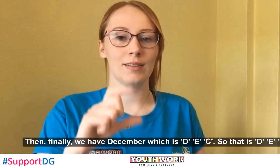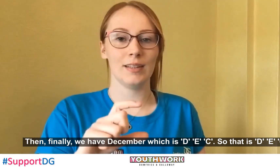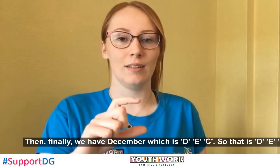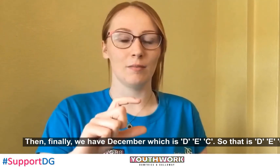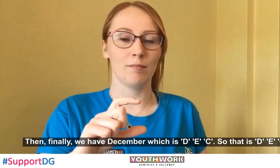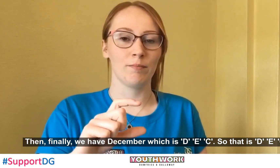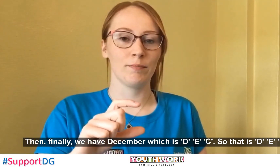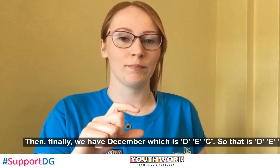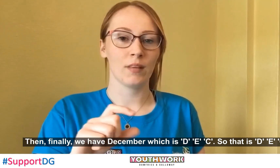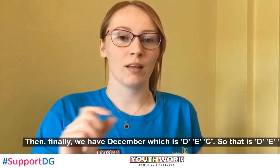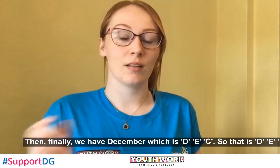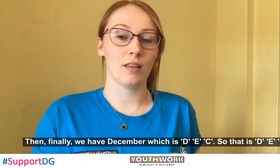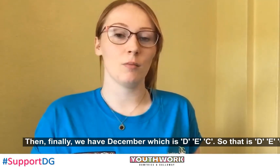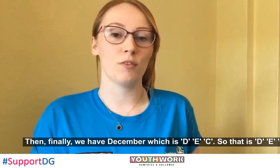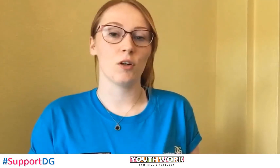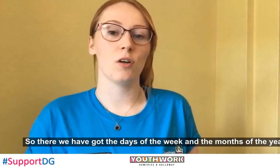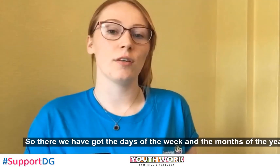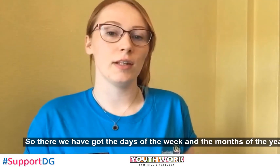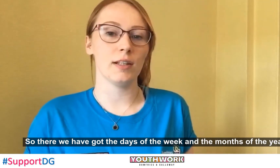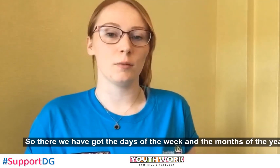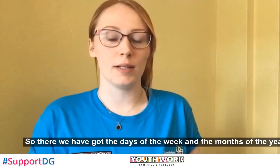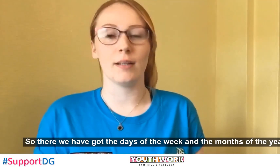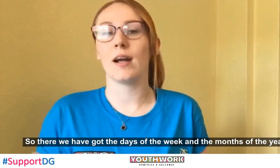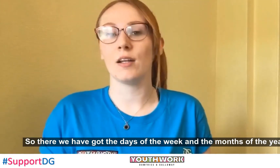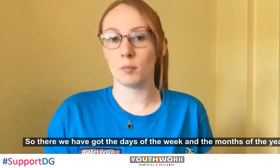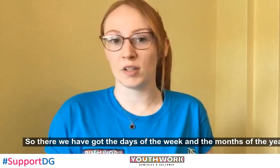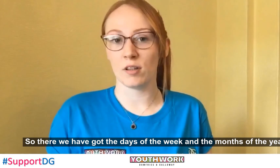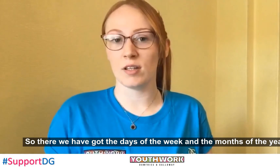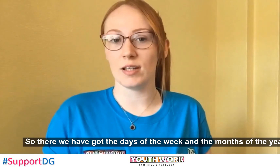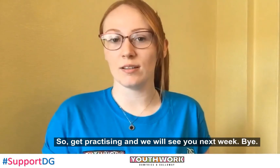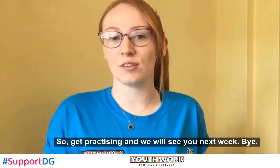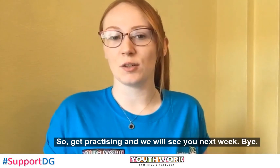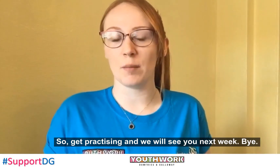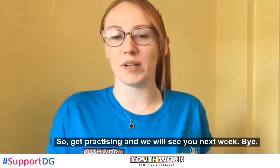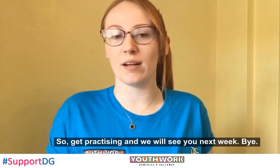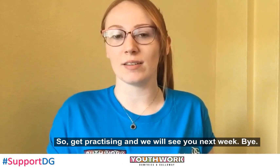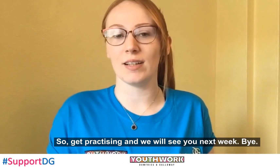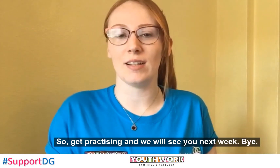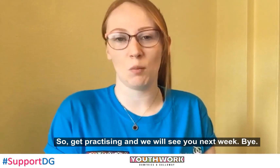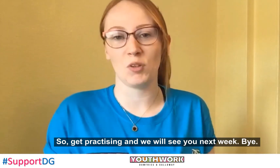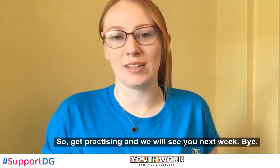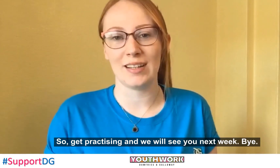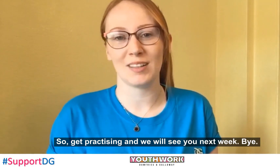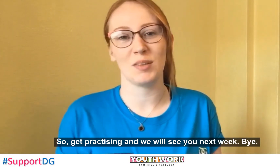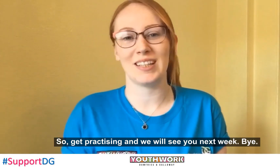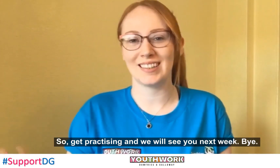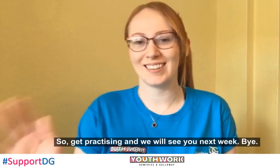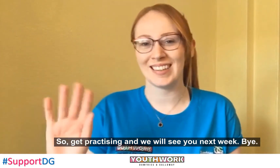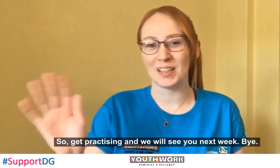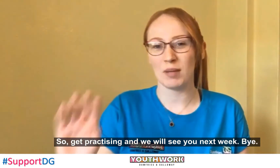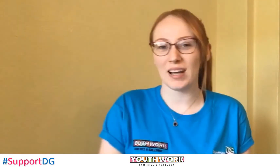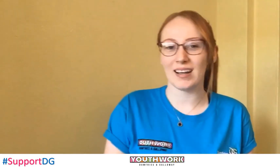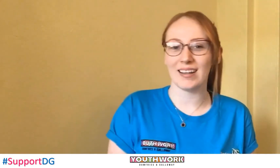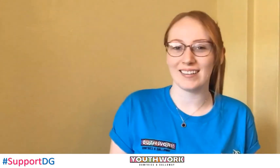D-E-C. So there we've got the days of the week and the month of the year. So get practicing and we'll see you next week. Bye.